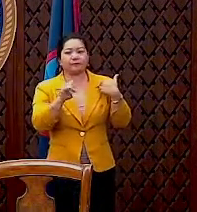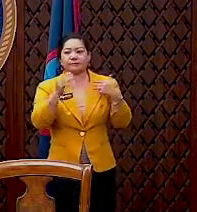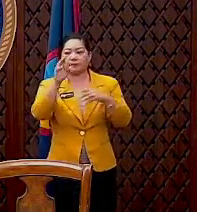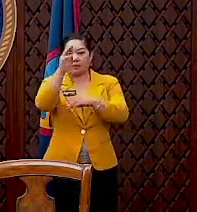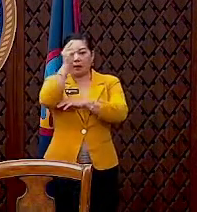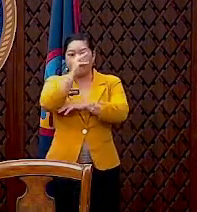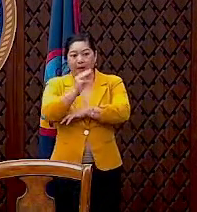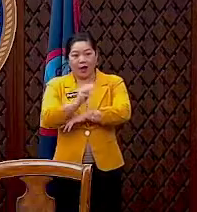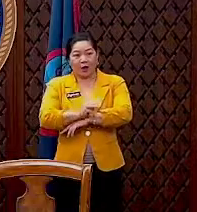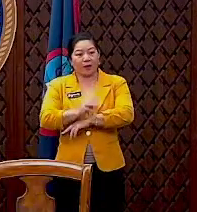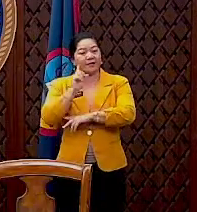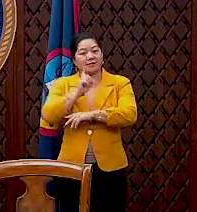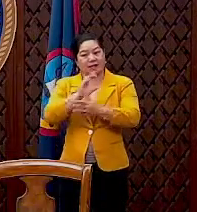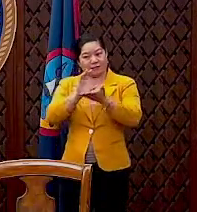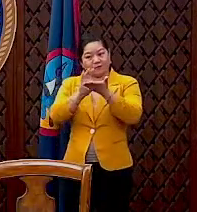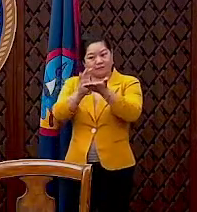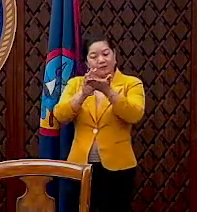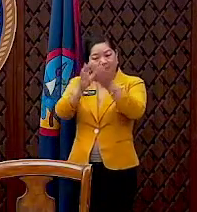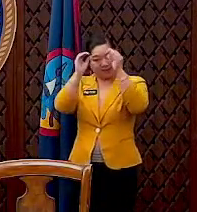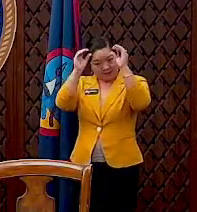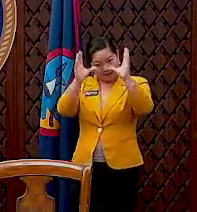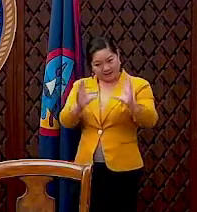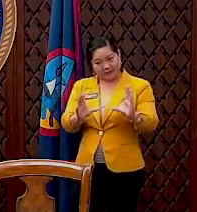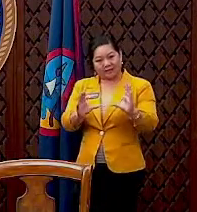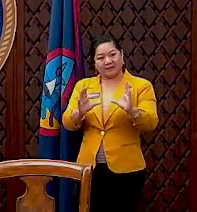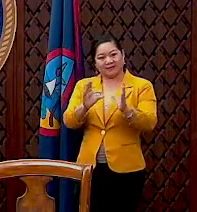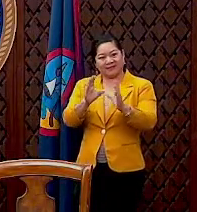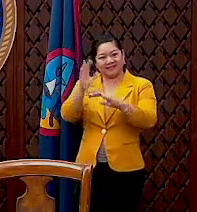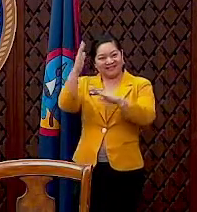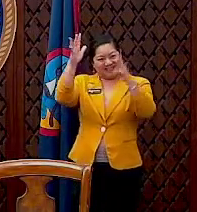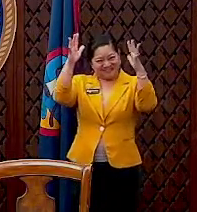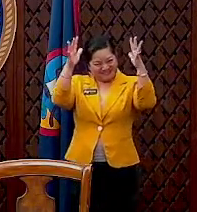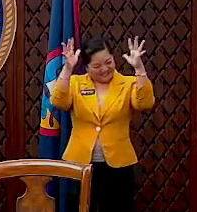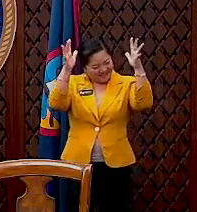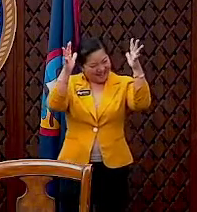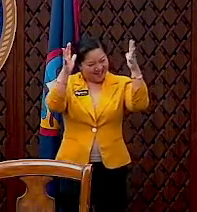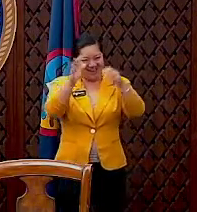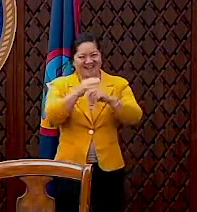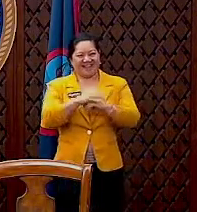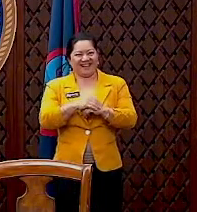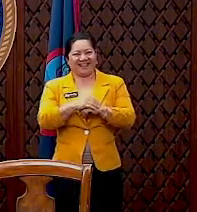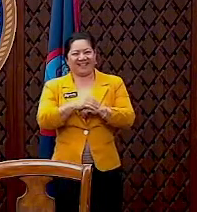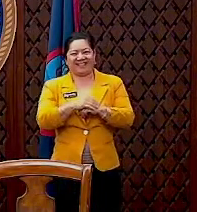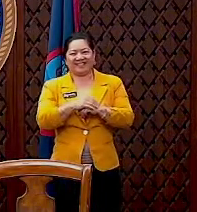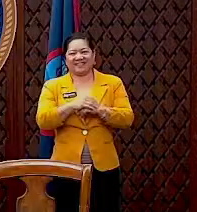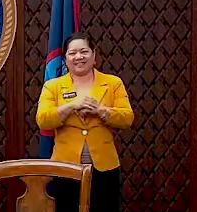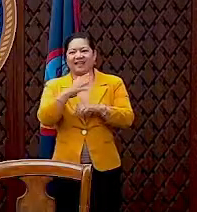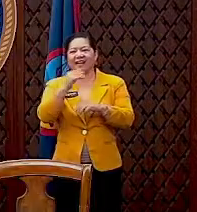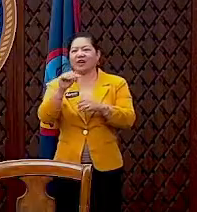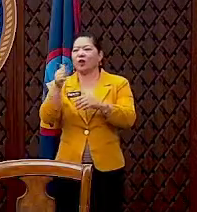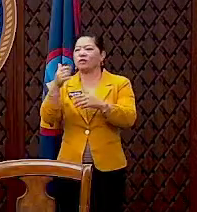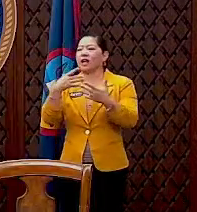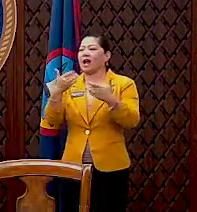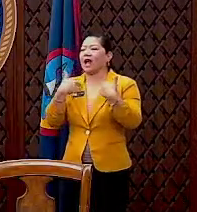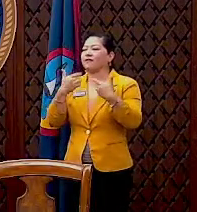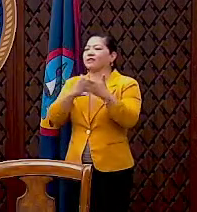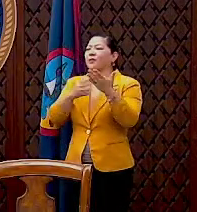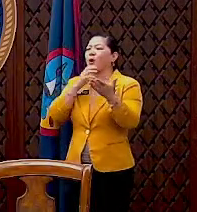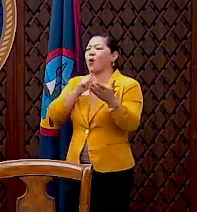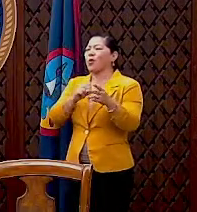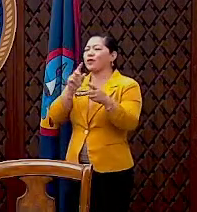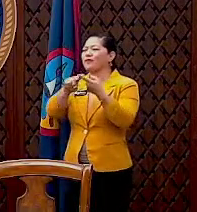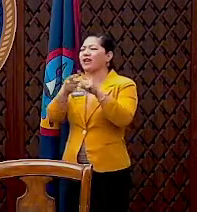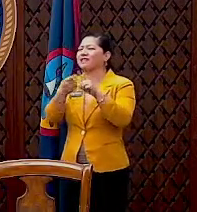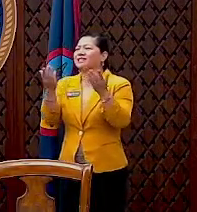Myra Mendiola, the Deaf Educator at Career Tech Academy. I miss Myra. Also, I have some old friends in